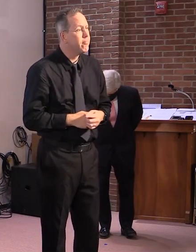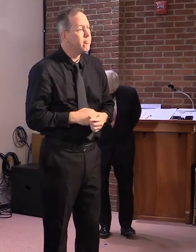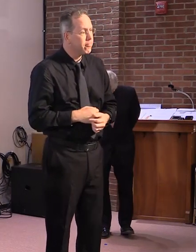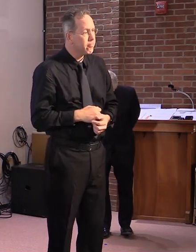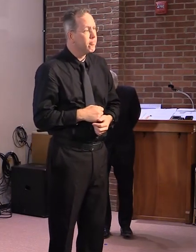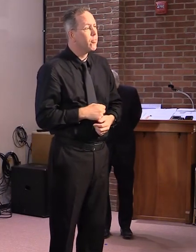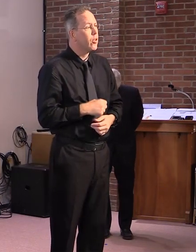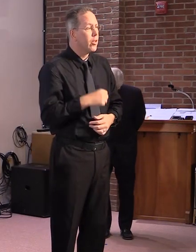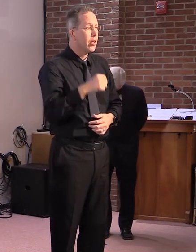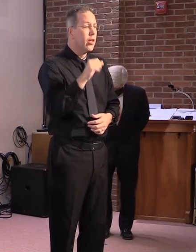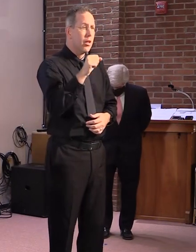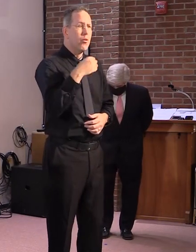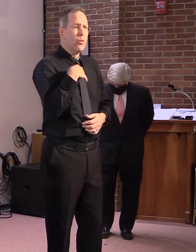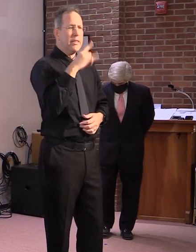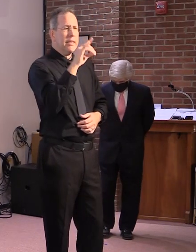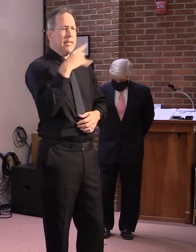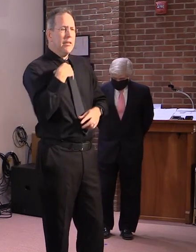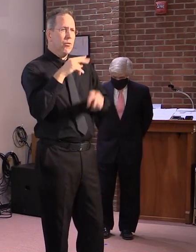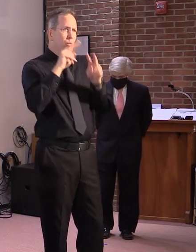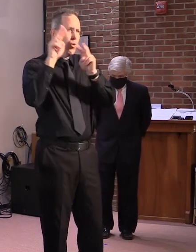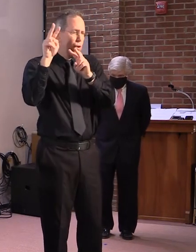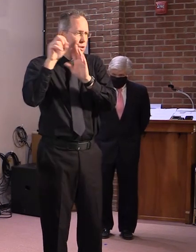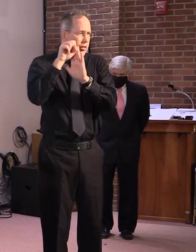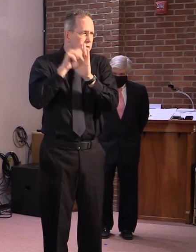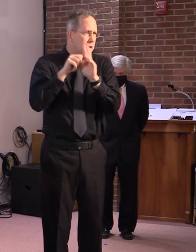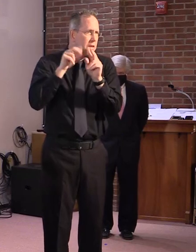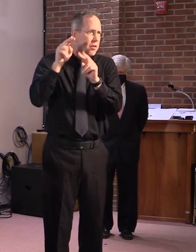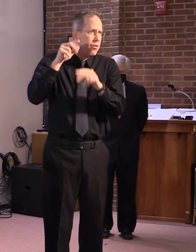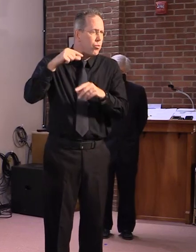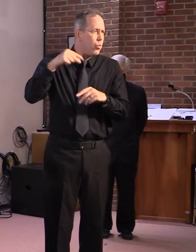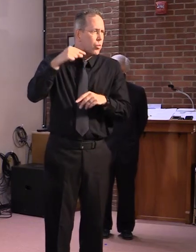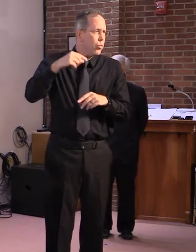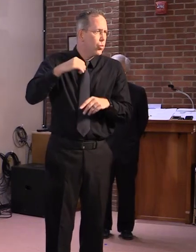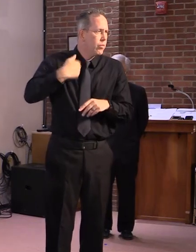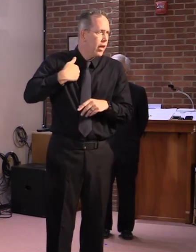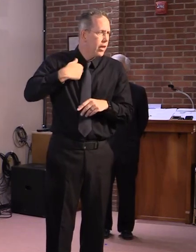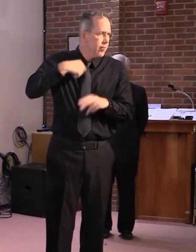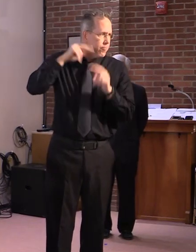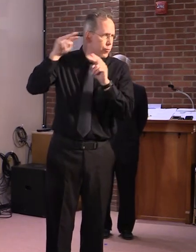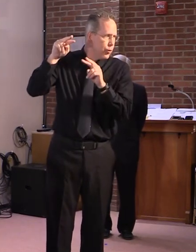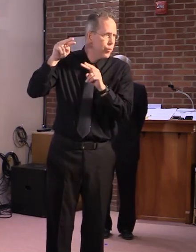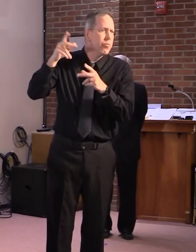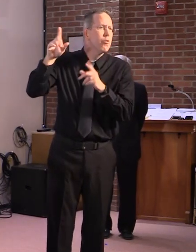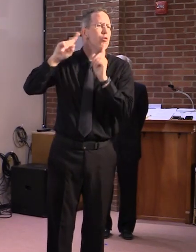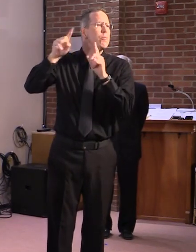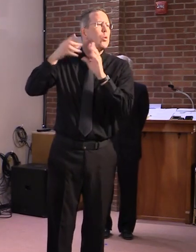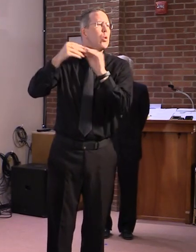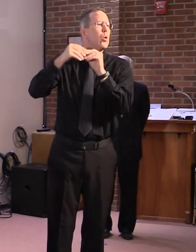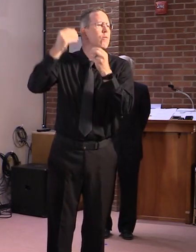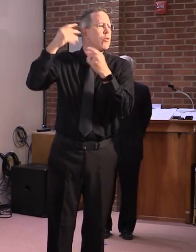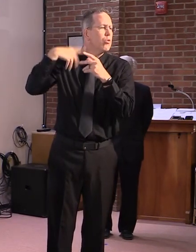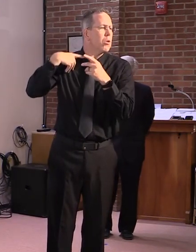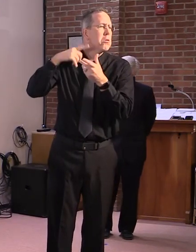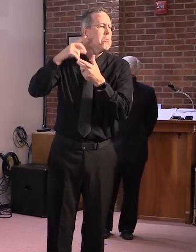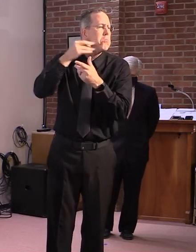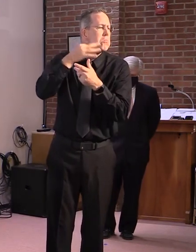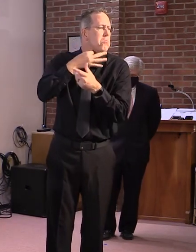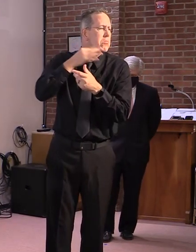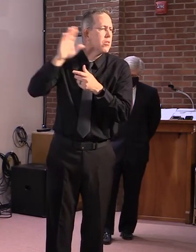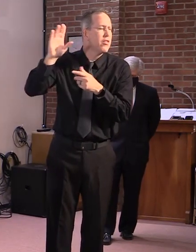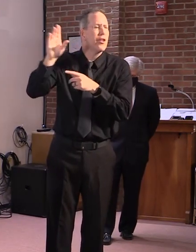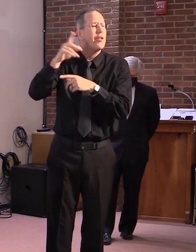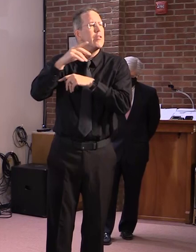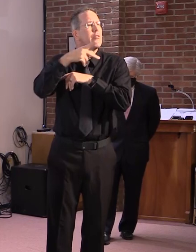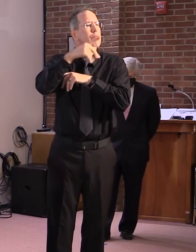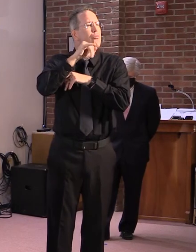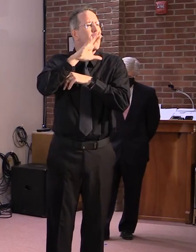Largely Canada has been reporting their data at the province or territory level. So we've been trying to find ways to get good data at a